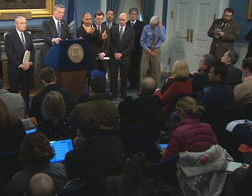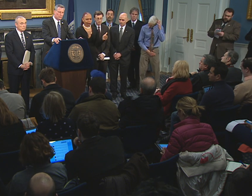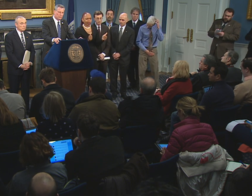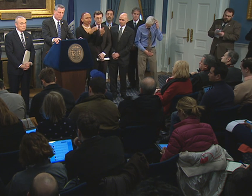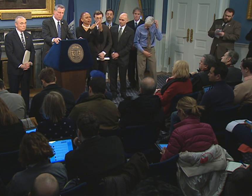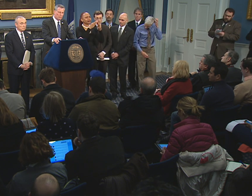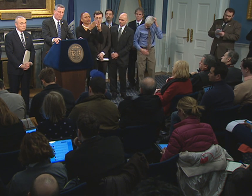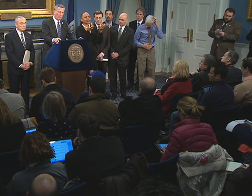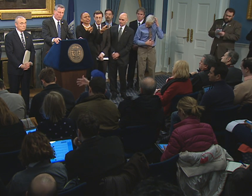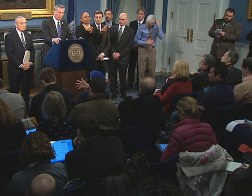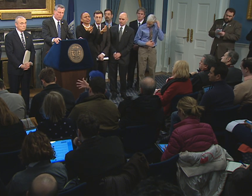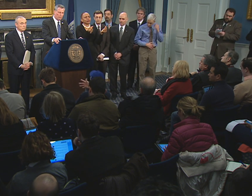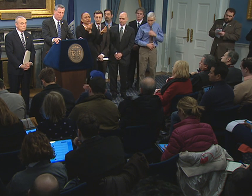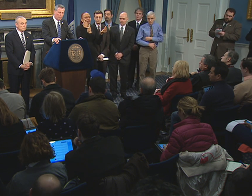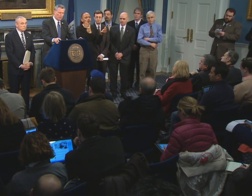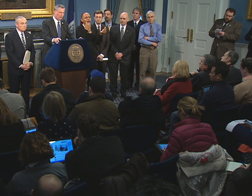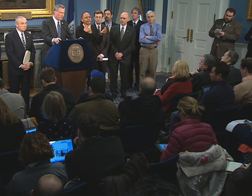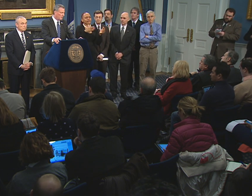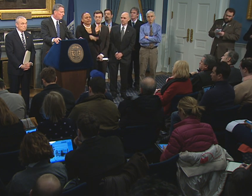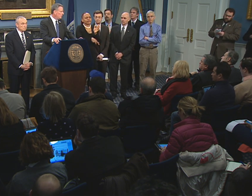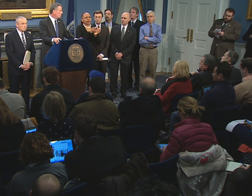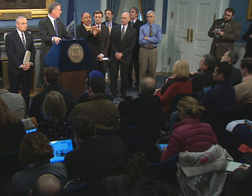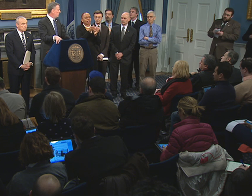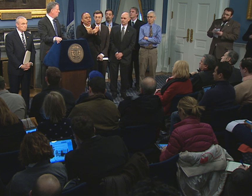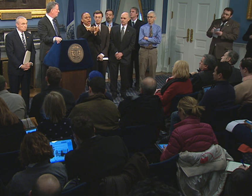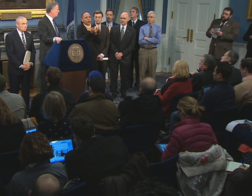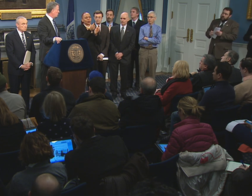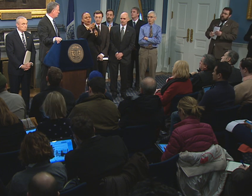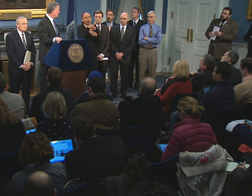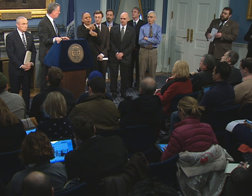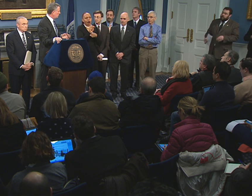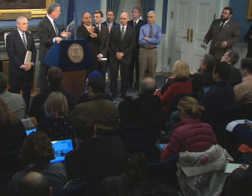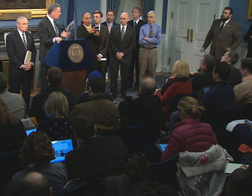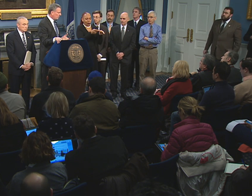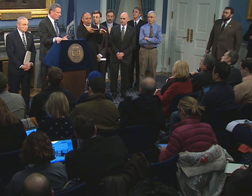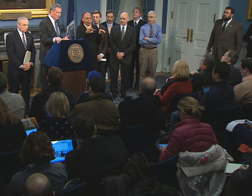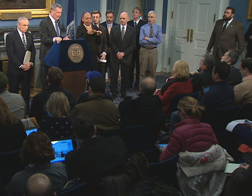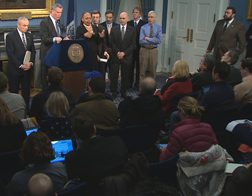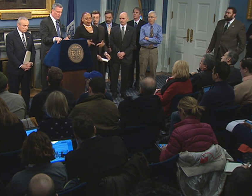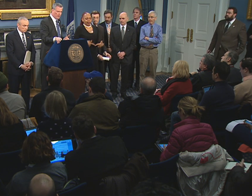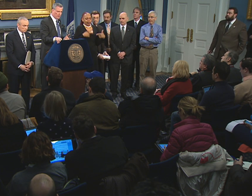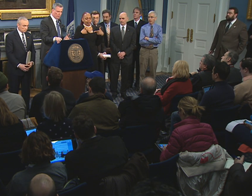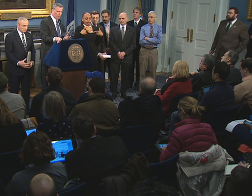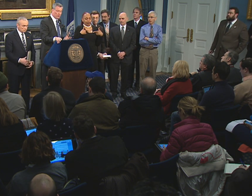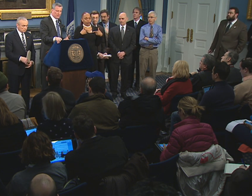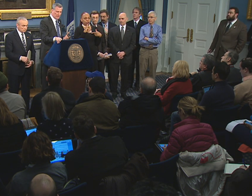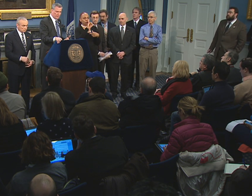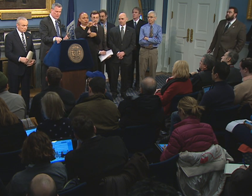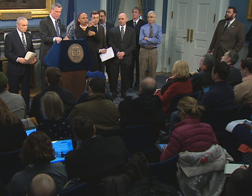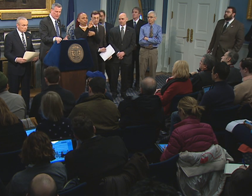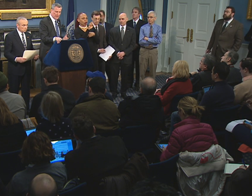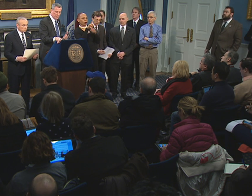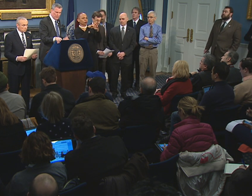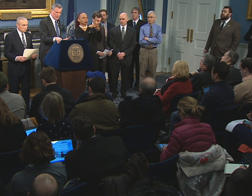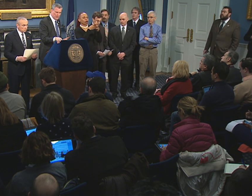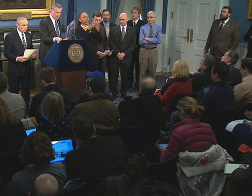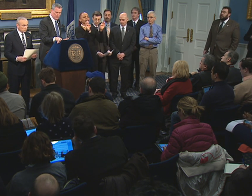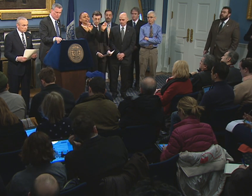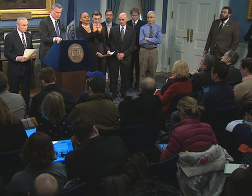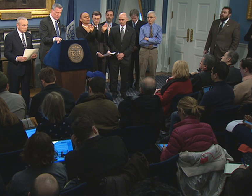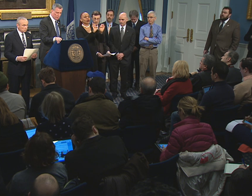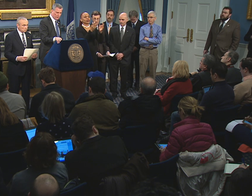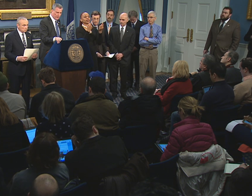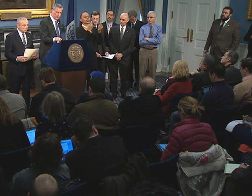for them to relocate them? Right. Let me turn to Joe. We've started again with the emergency effort to provide